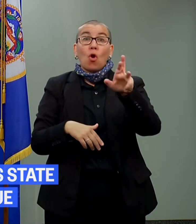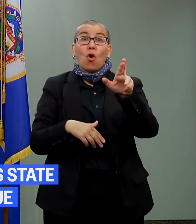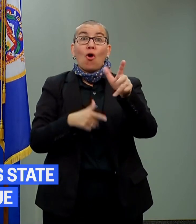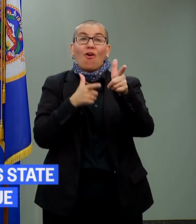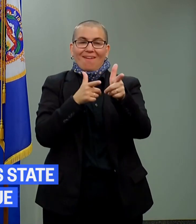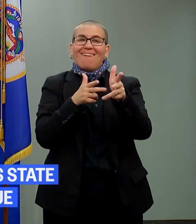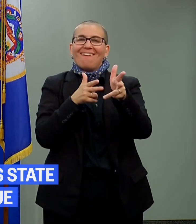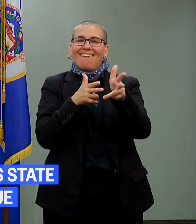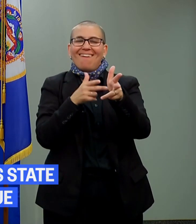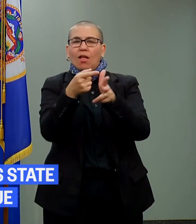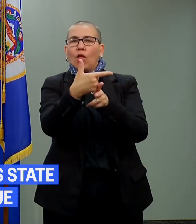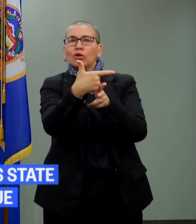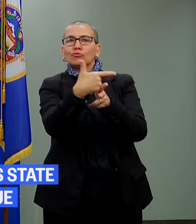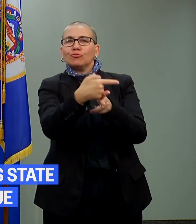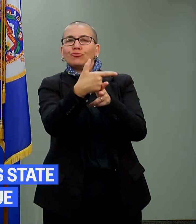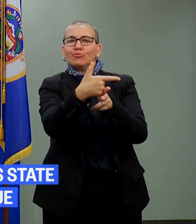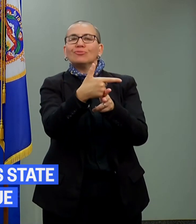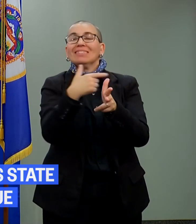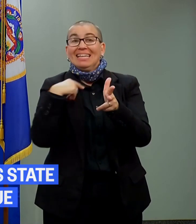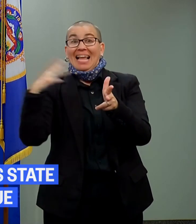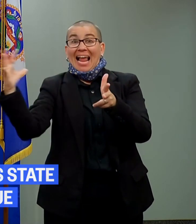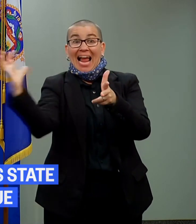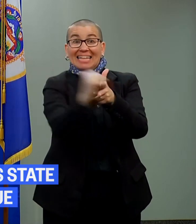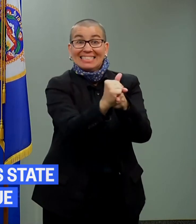rifle in that particular case.